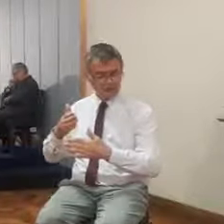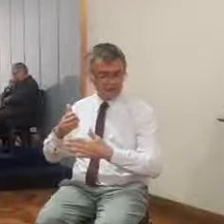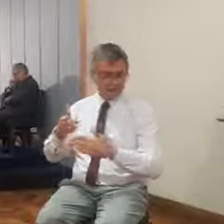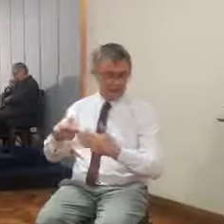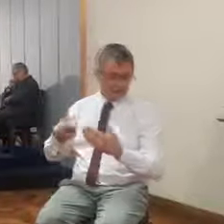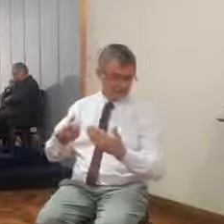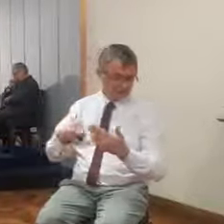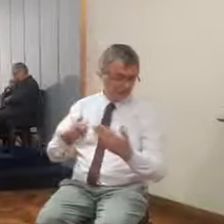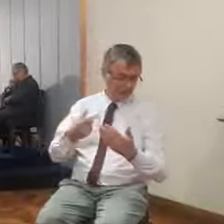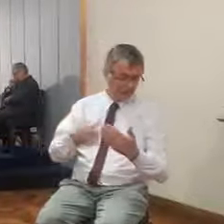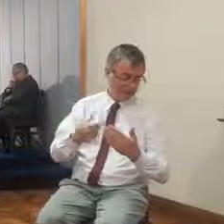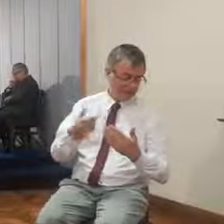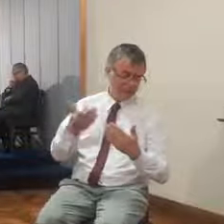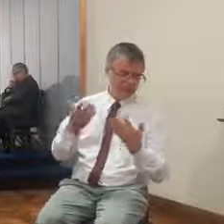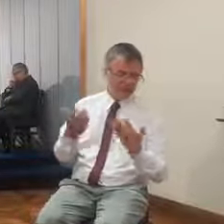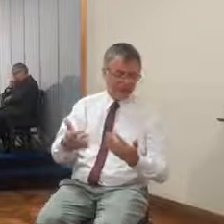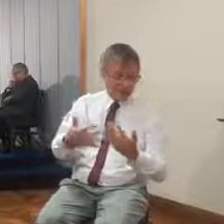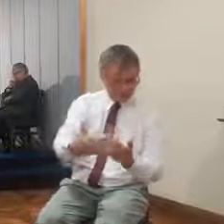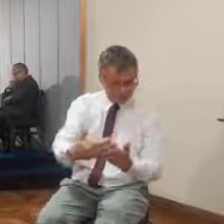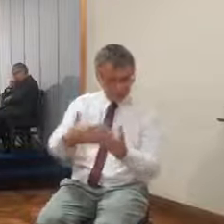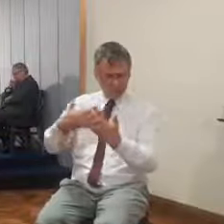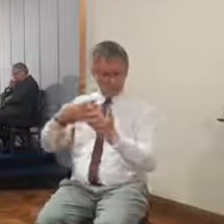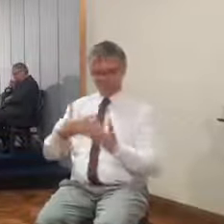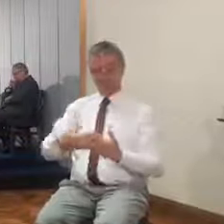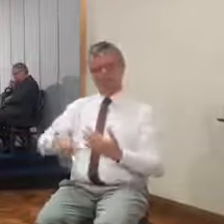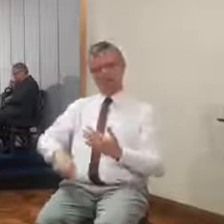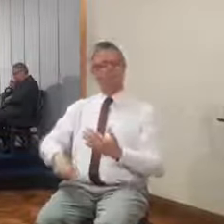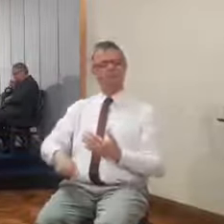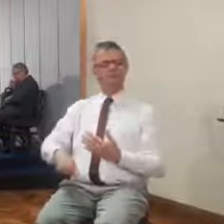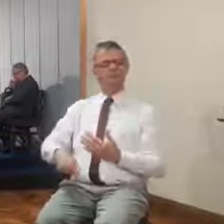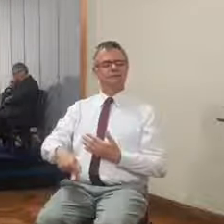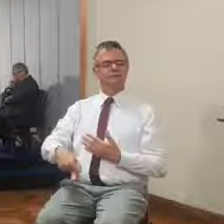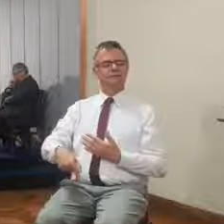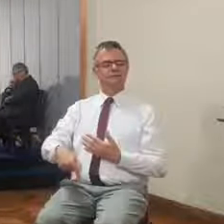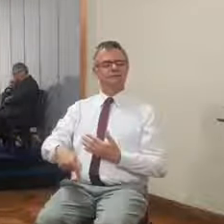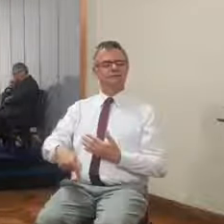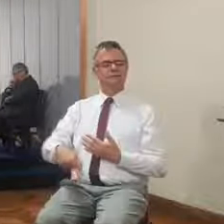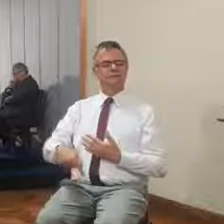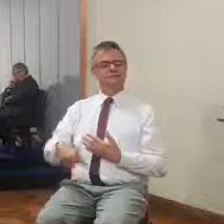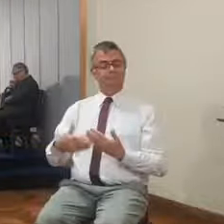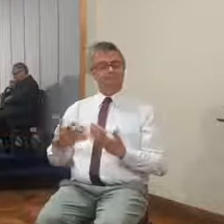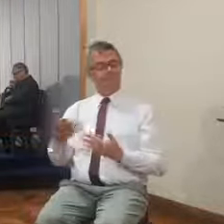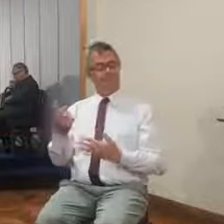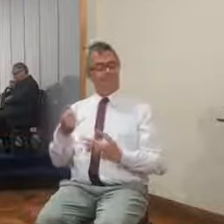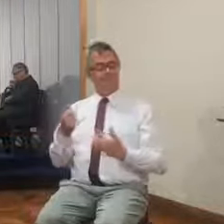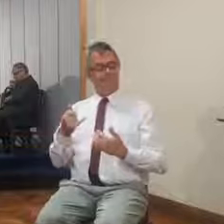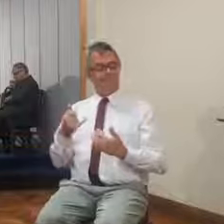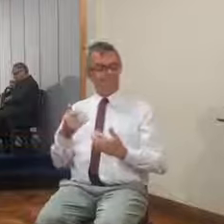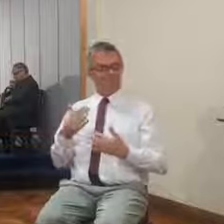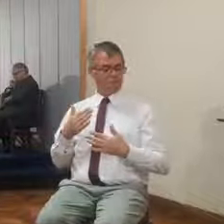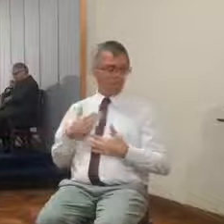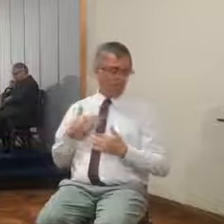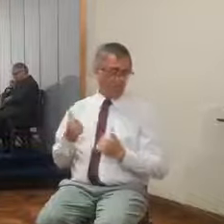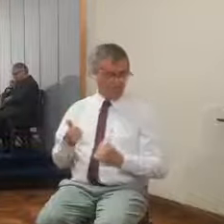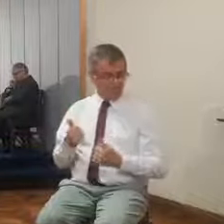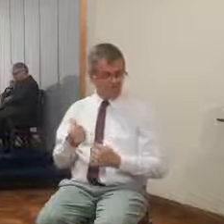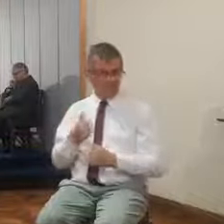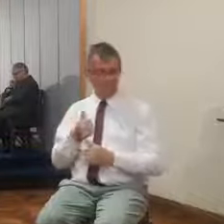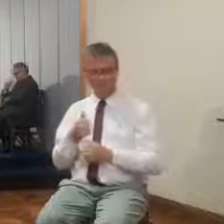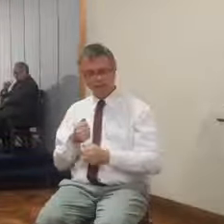thee in this house of prayer, having health and strength, we come in the same, Lord, to magnify